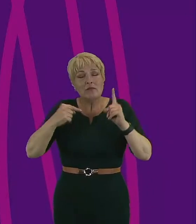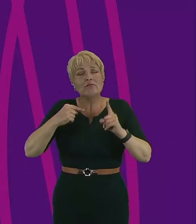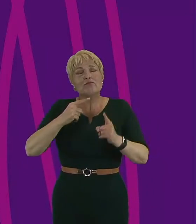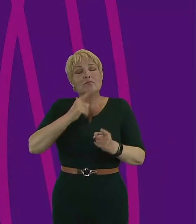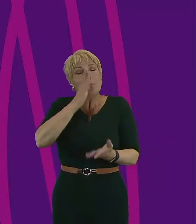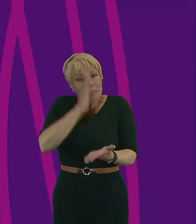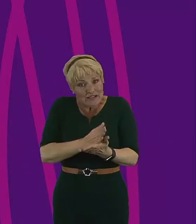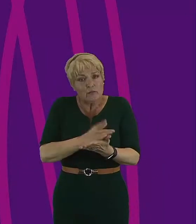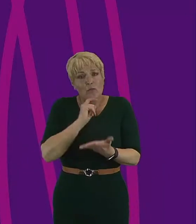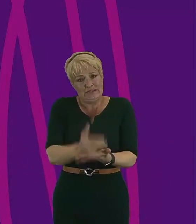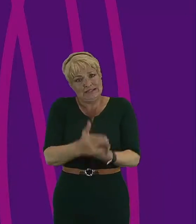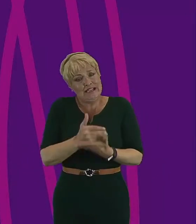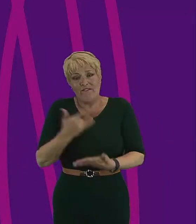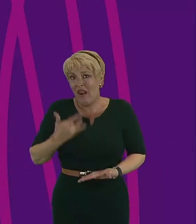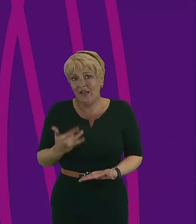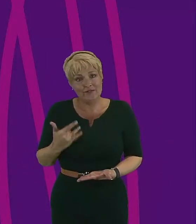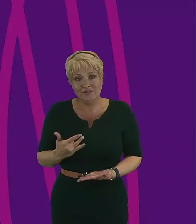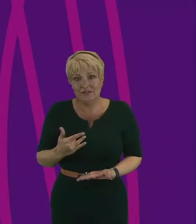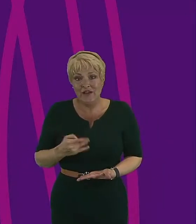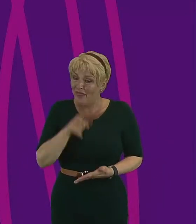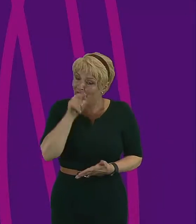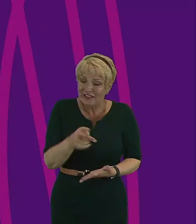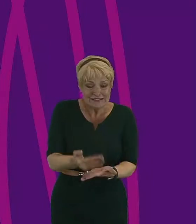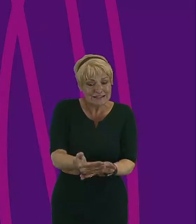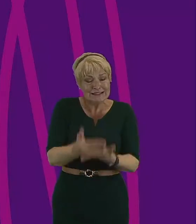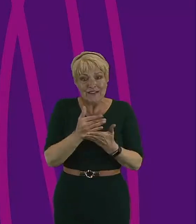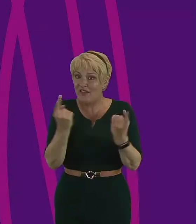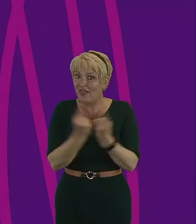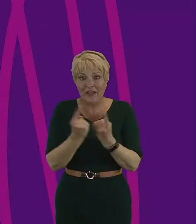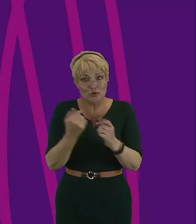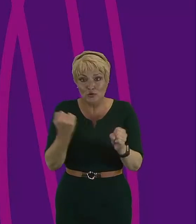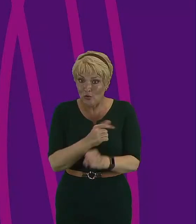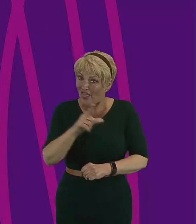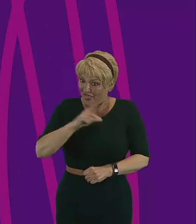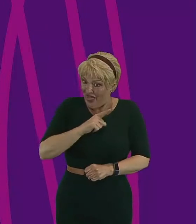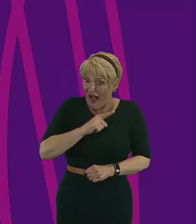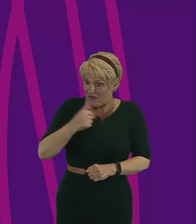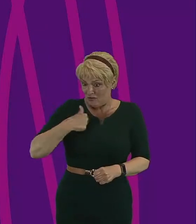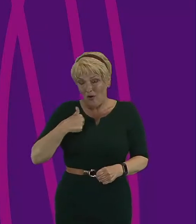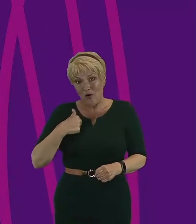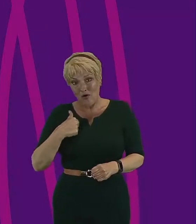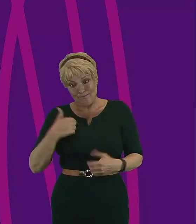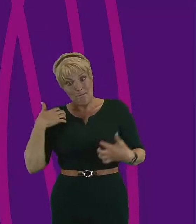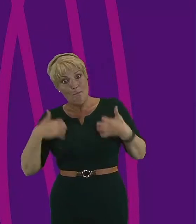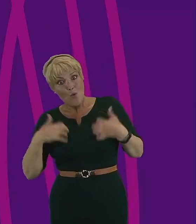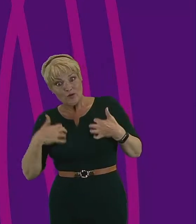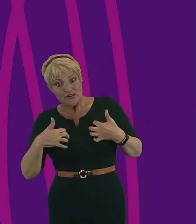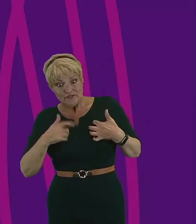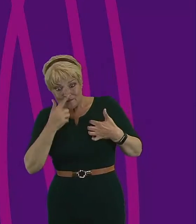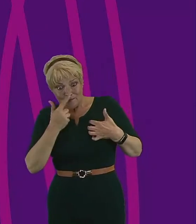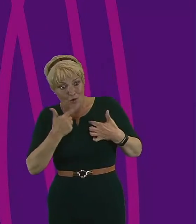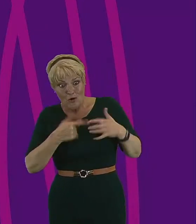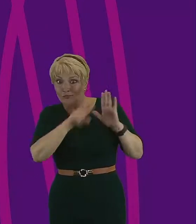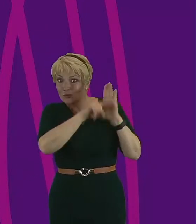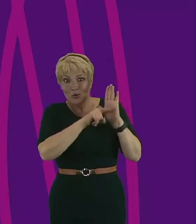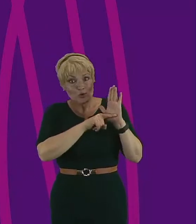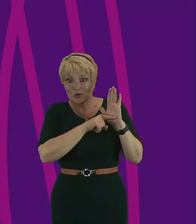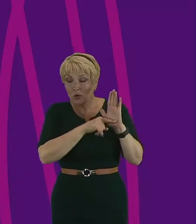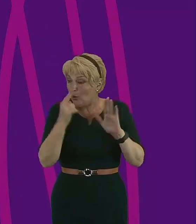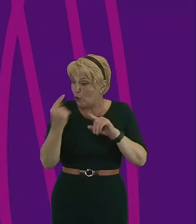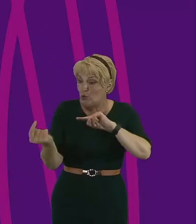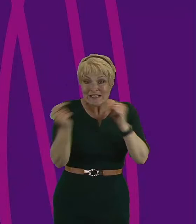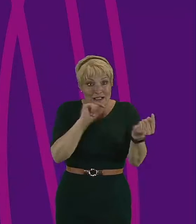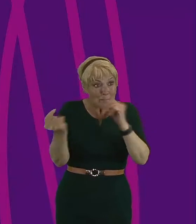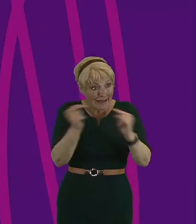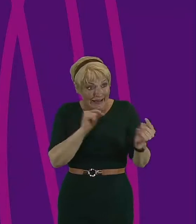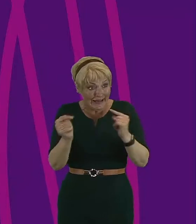lives and will take us through this as safely as possible. That is the motivation. And whilst we can no doubt debate the science, I don't think we